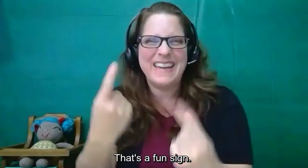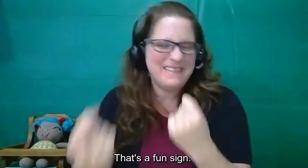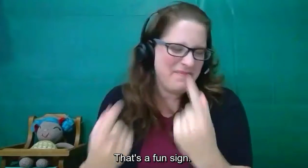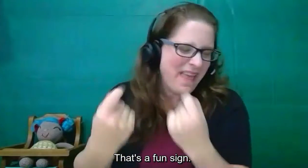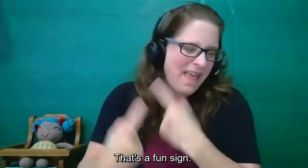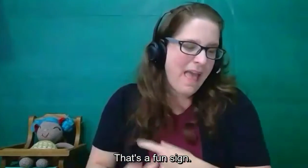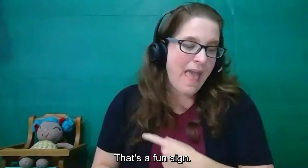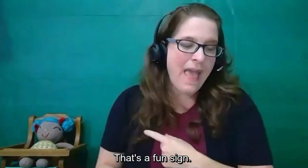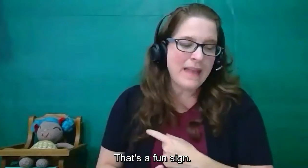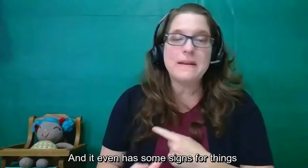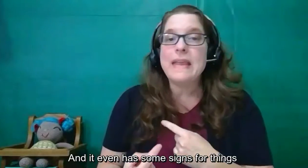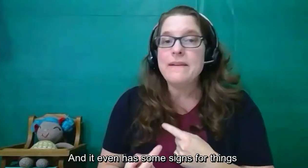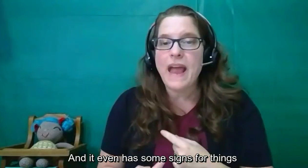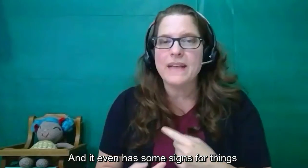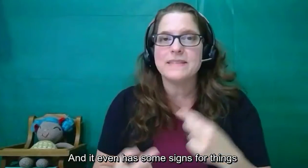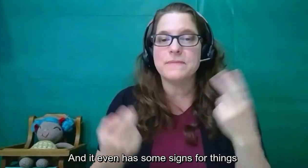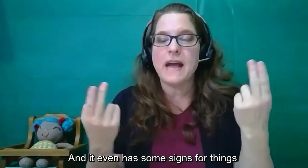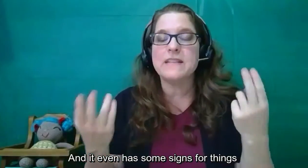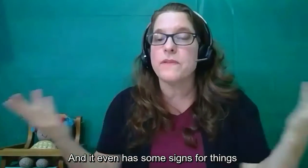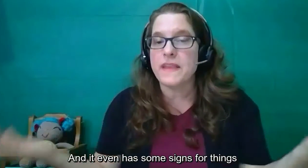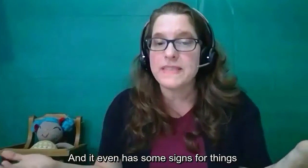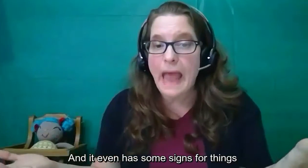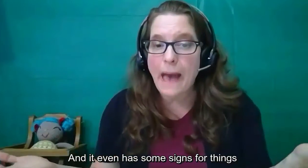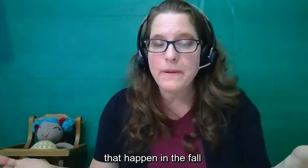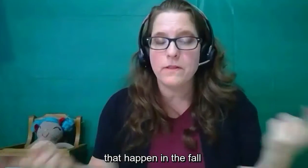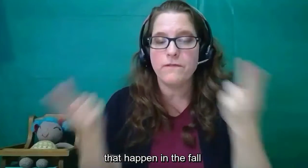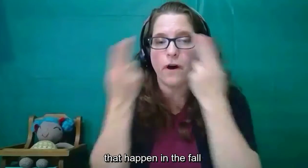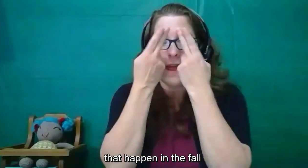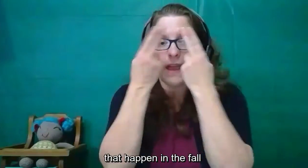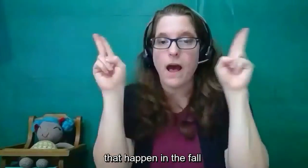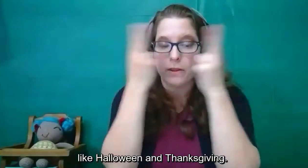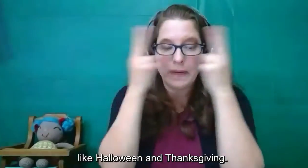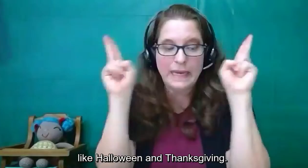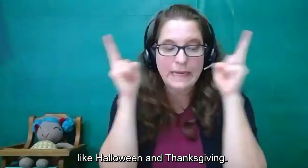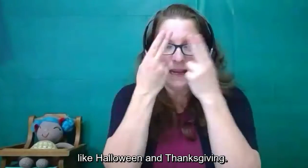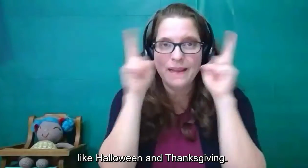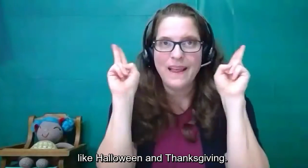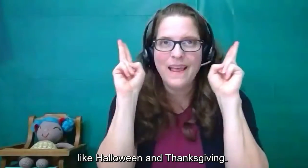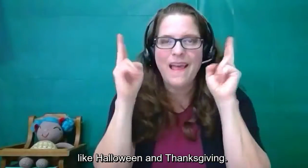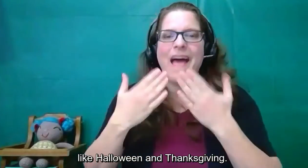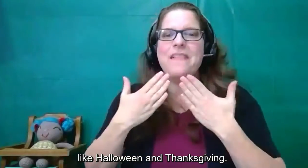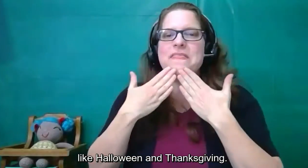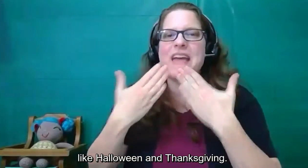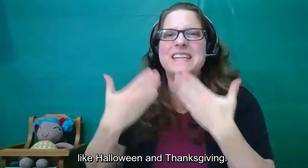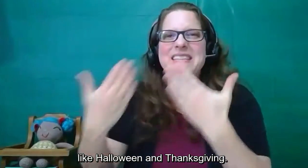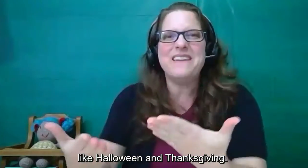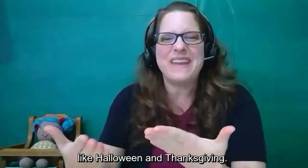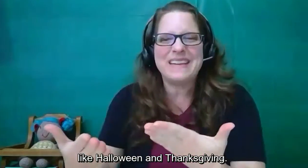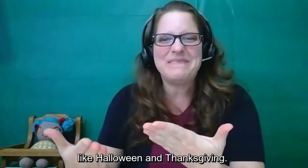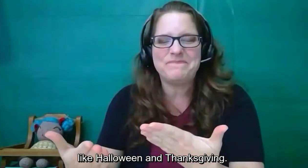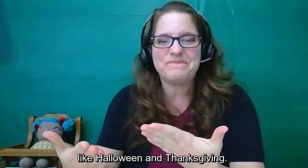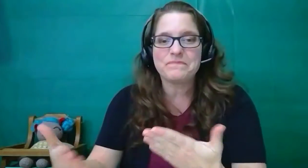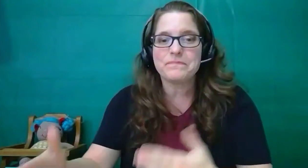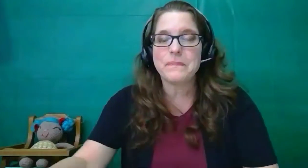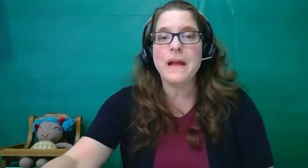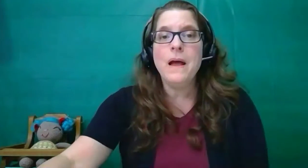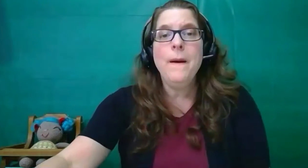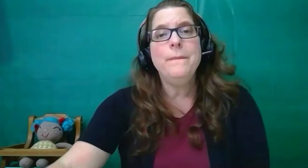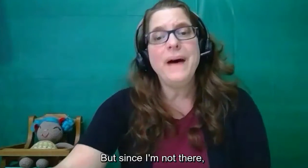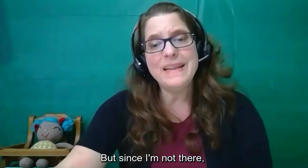sign. And it even has some signs for things that happen in the fall, like Halloween and Thanksgiving.